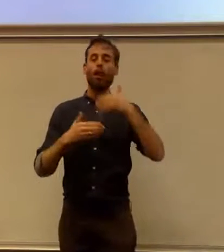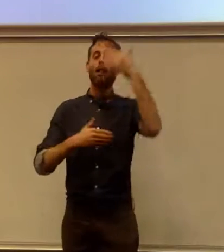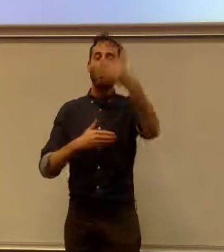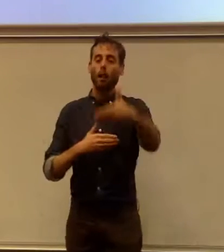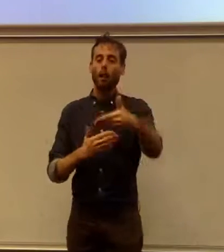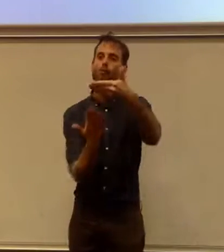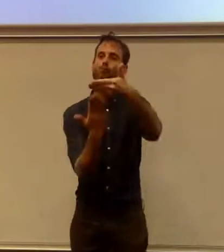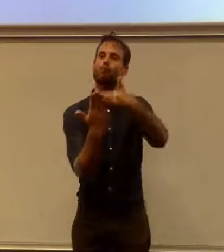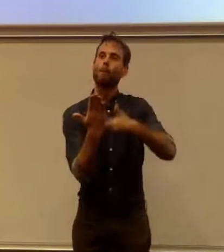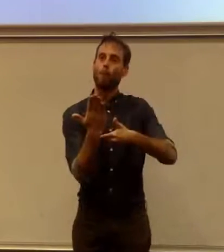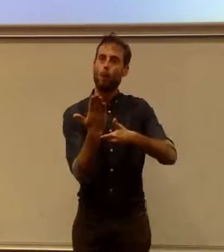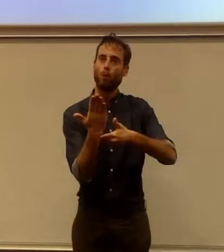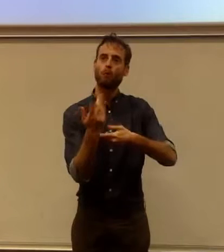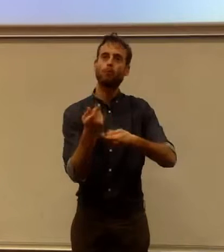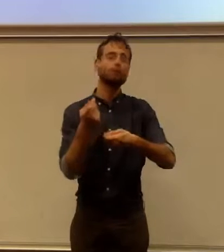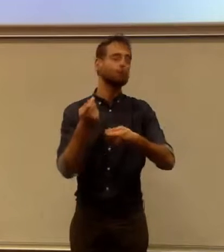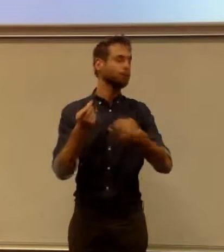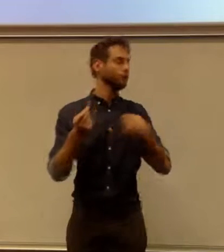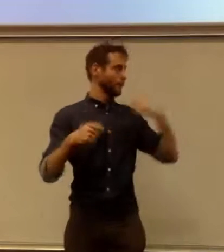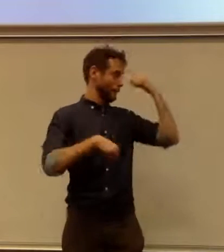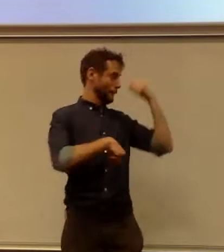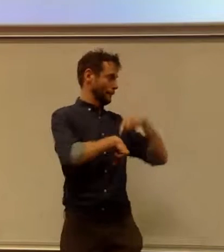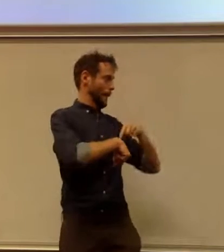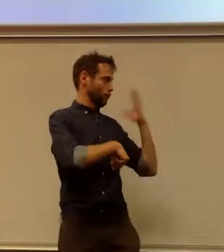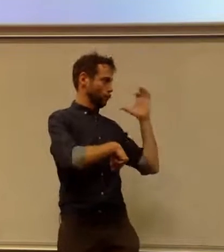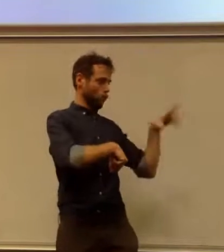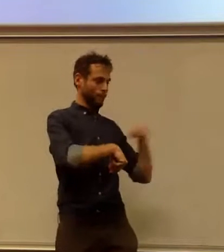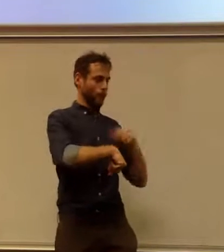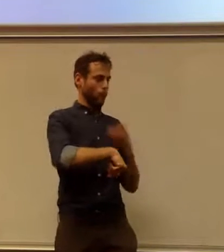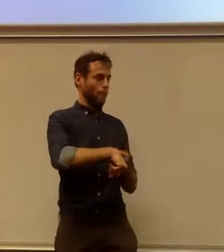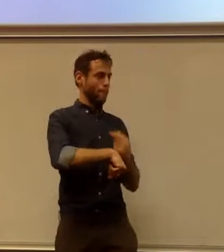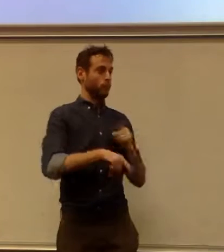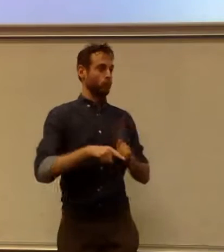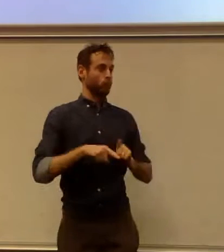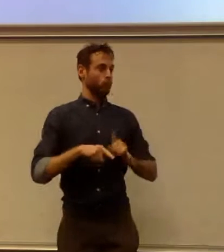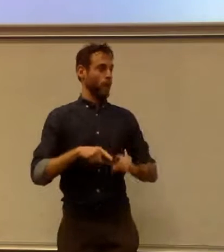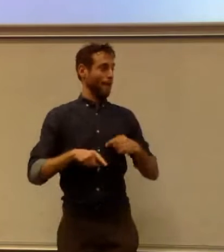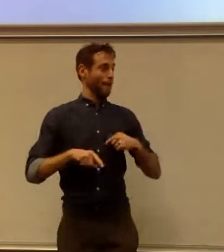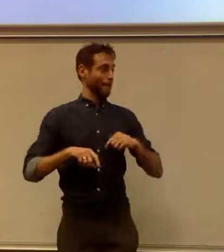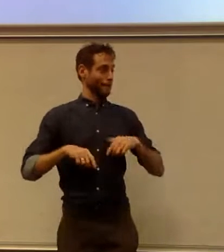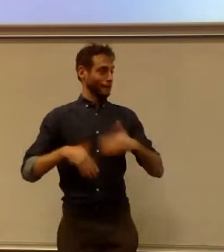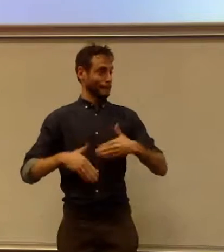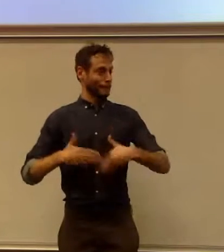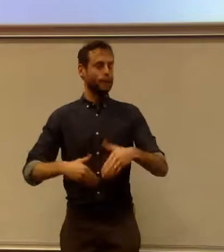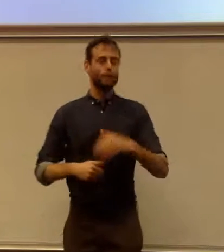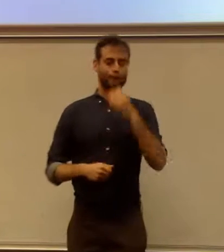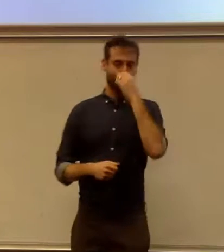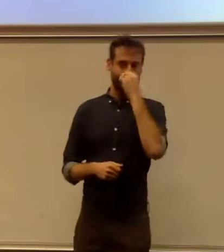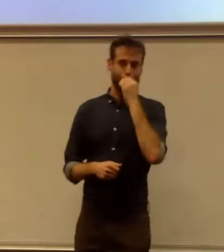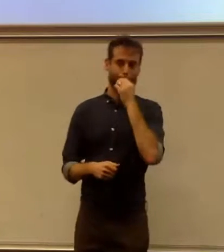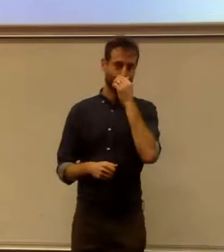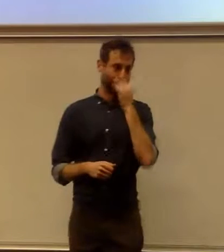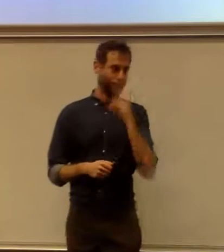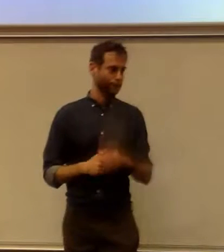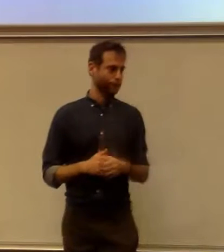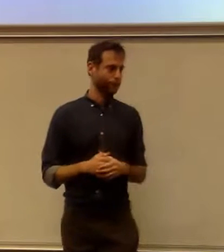years. Just conscious of using up too much time now for me to speed up. We are very conscious